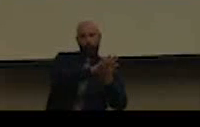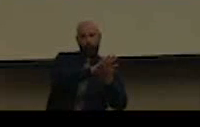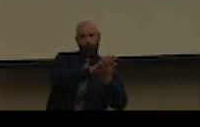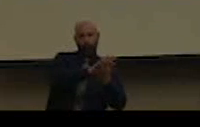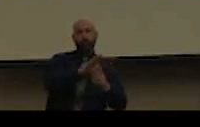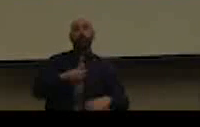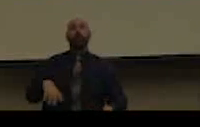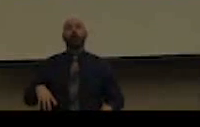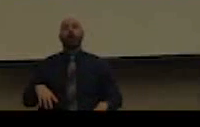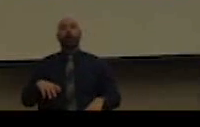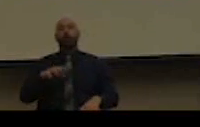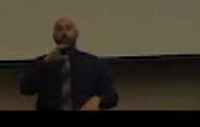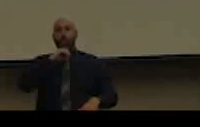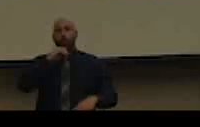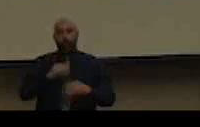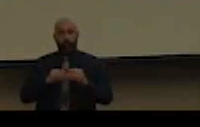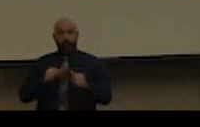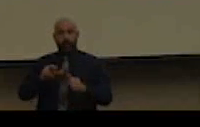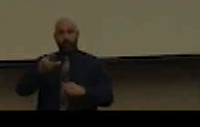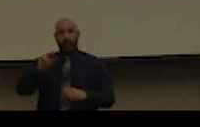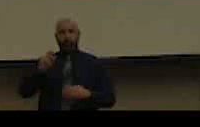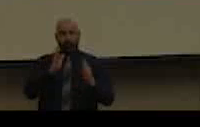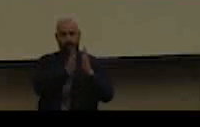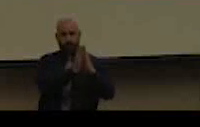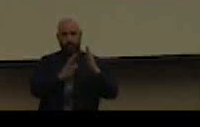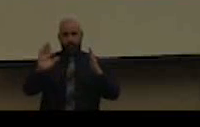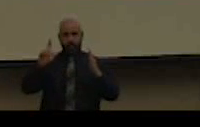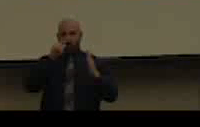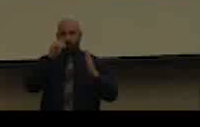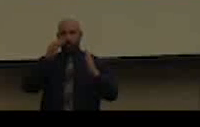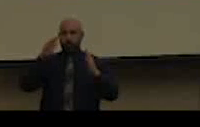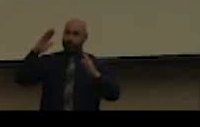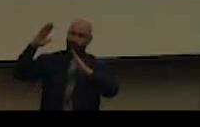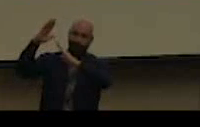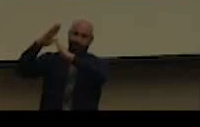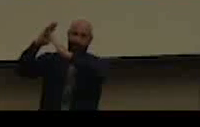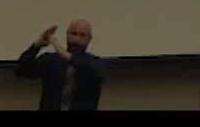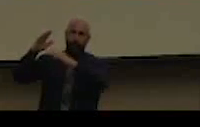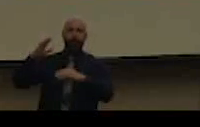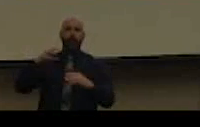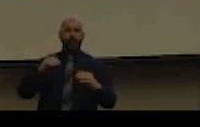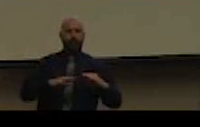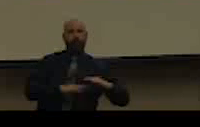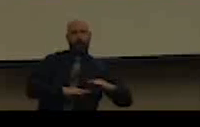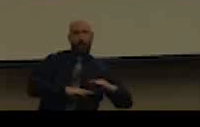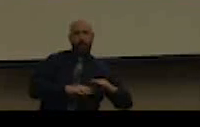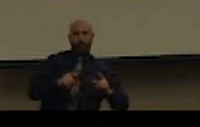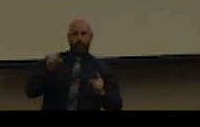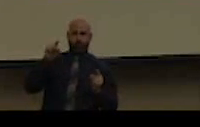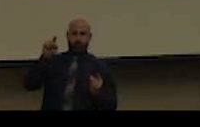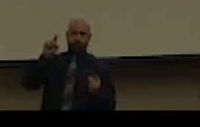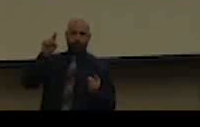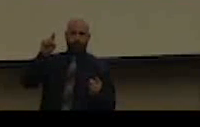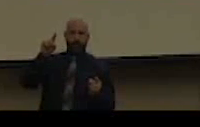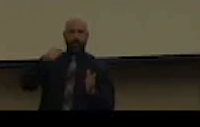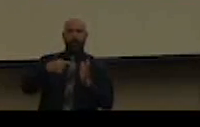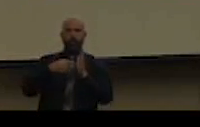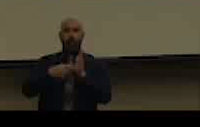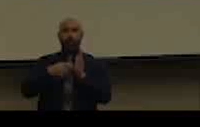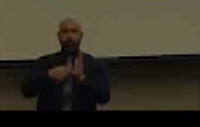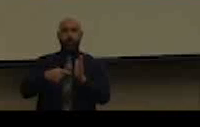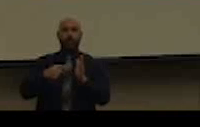those who were at the very top of that range and those who were scoring at the very bottom of that range represented pretty significantly